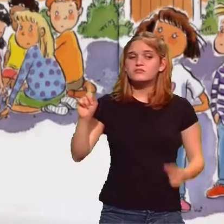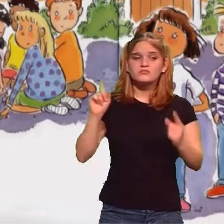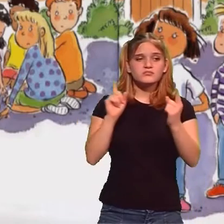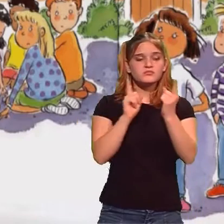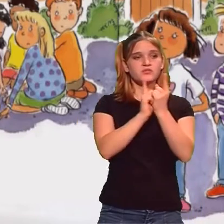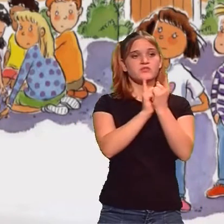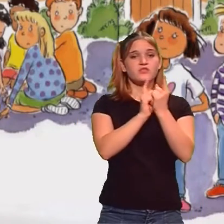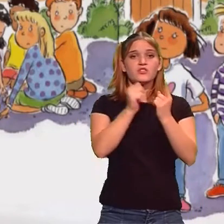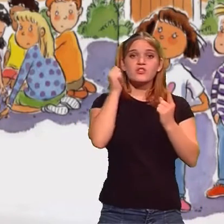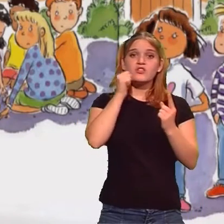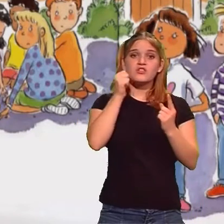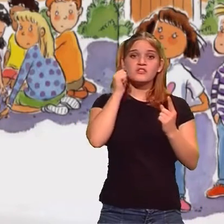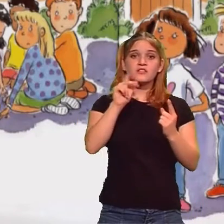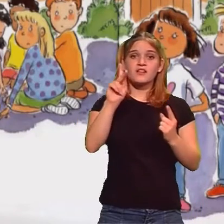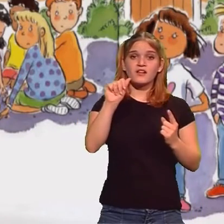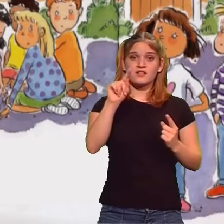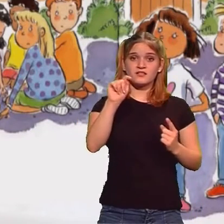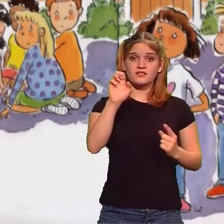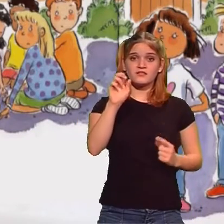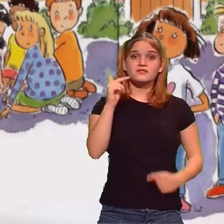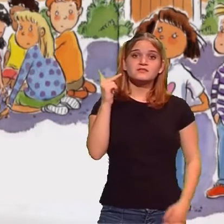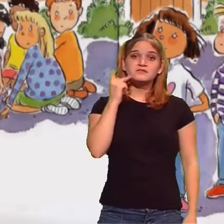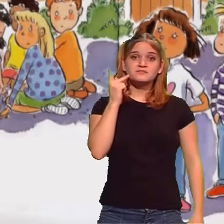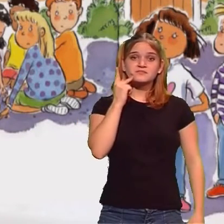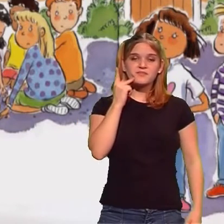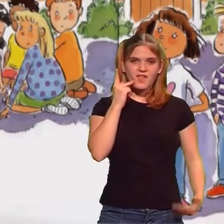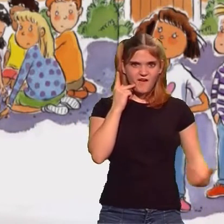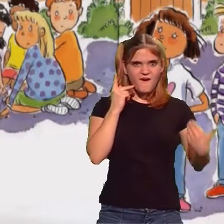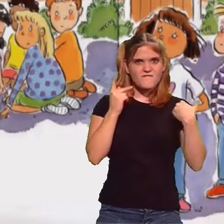Thomas walked along and he met Kate.